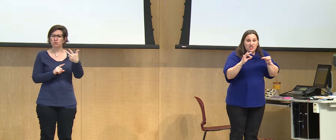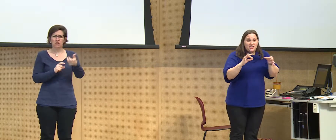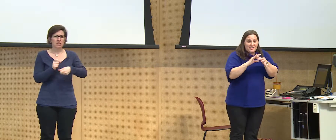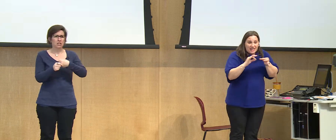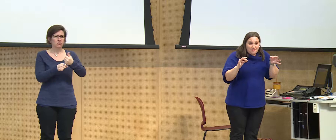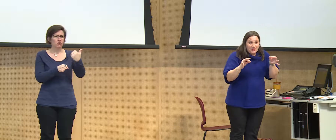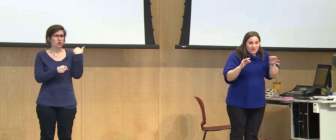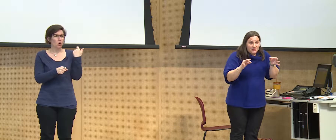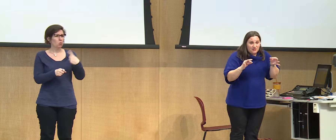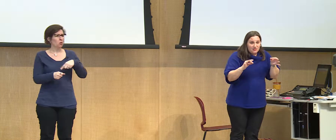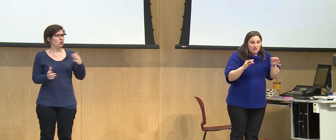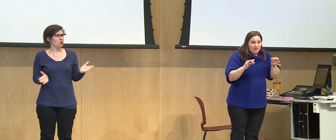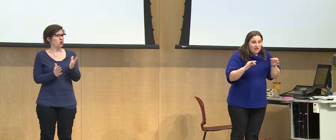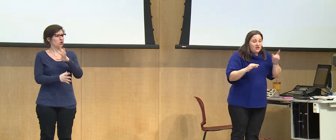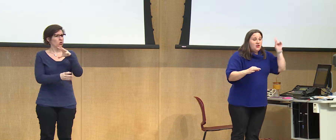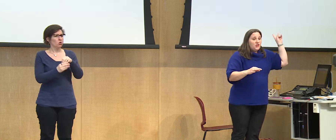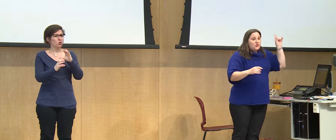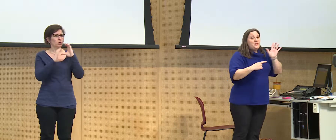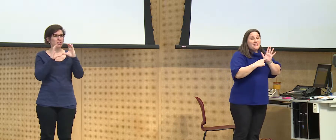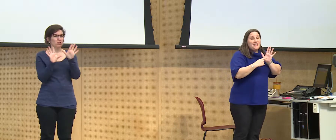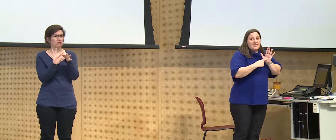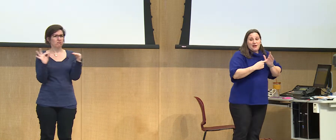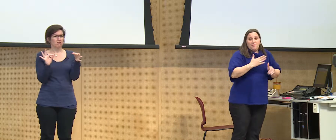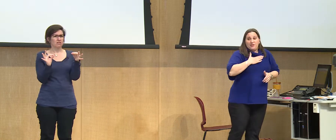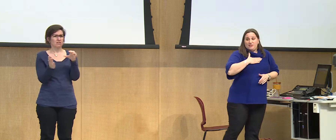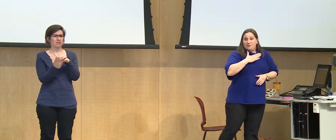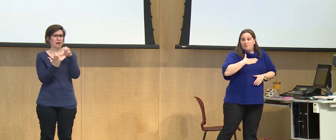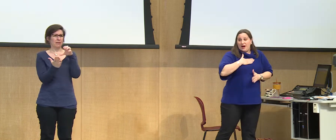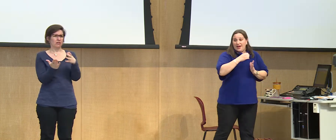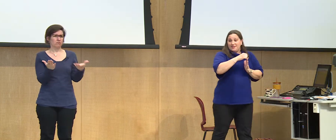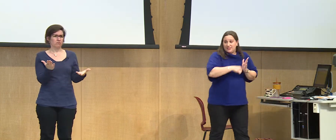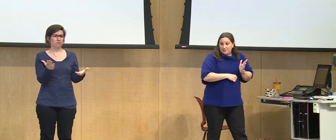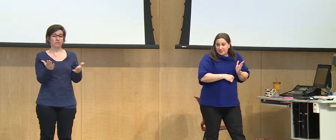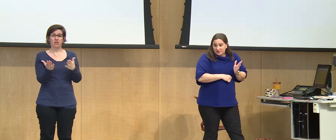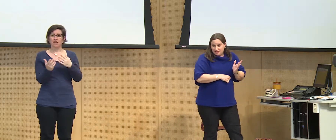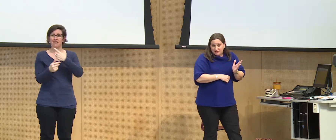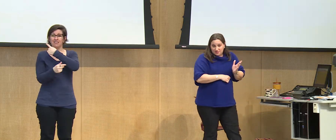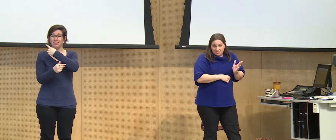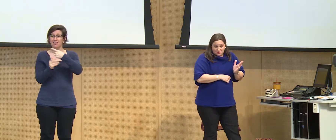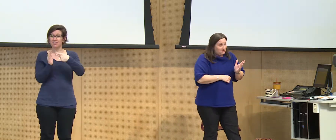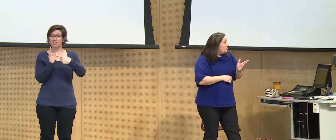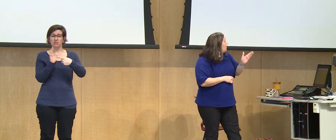communication statement. So this example is from my syllabus.